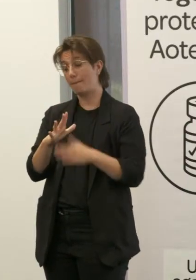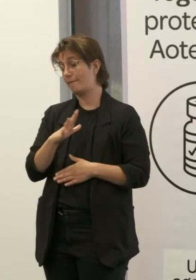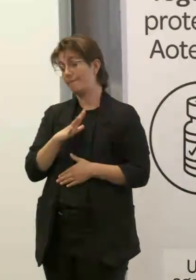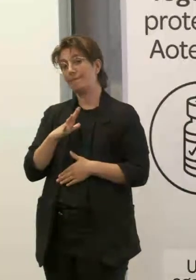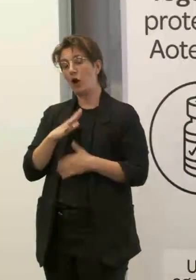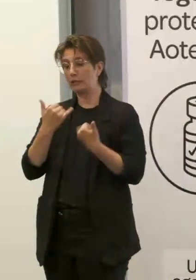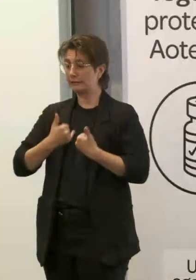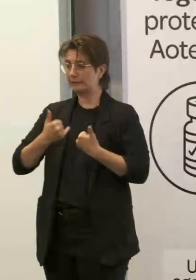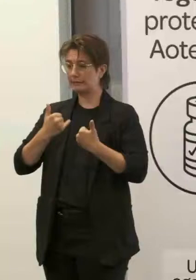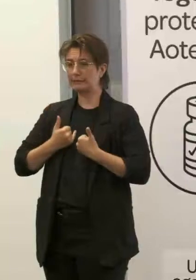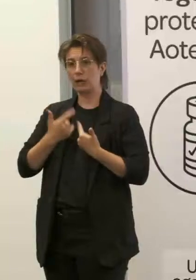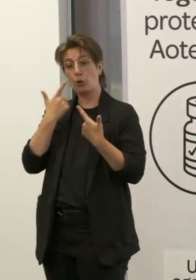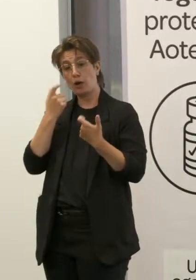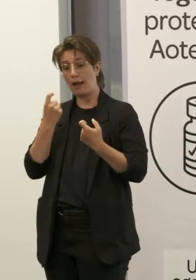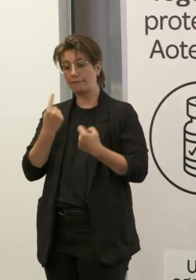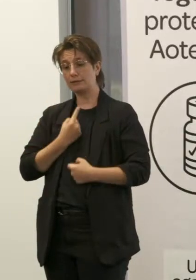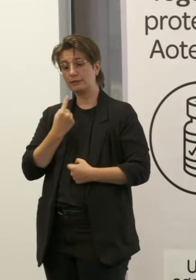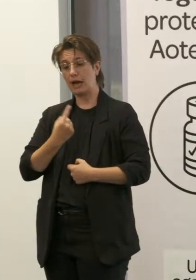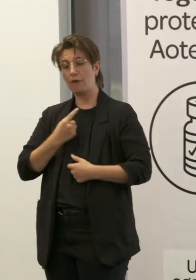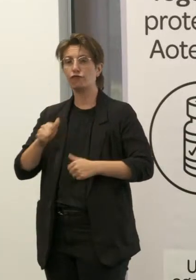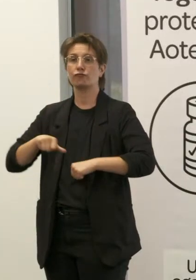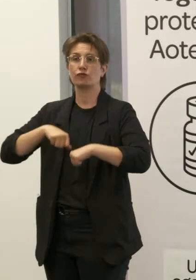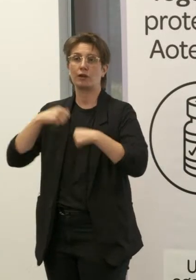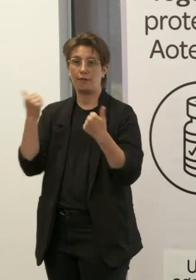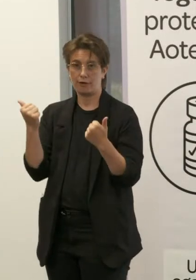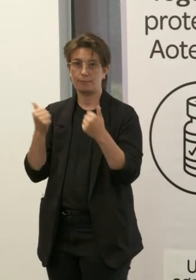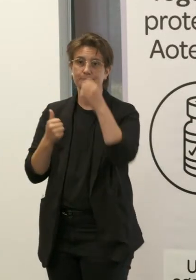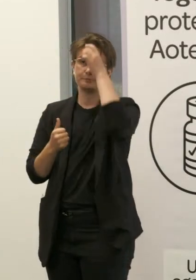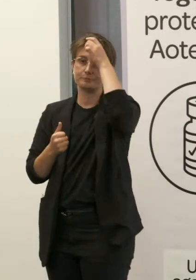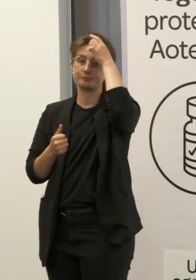access to digital tools through a cell phone or a computer.